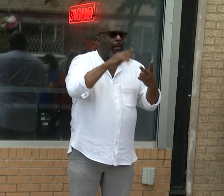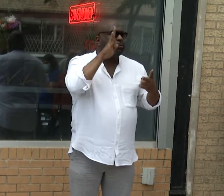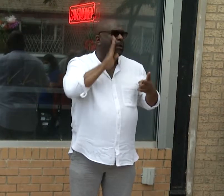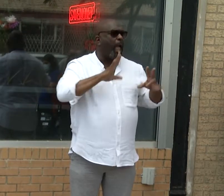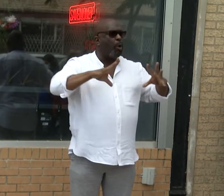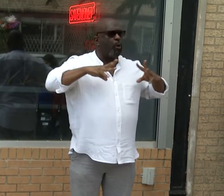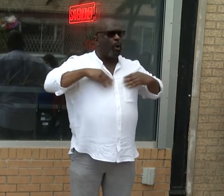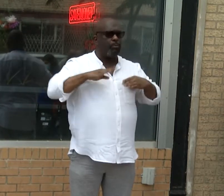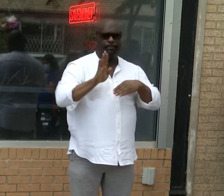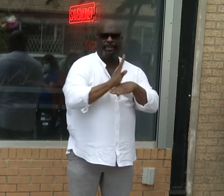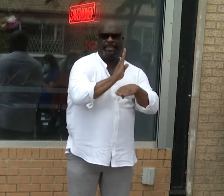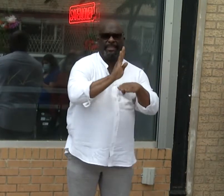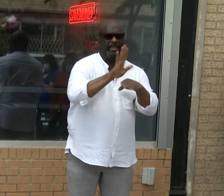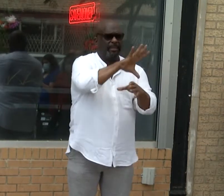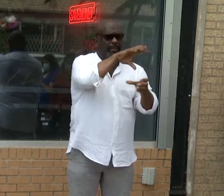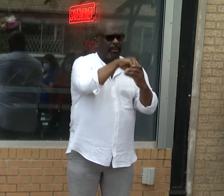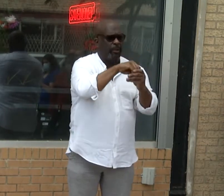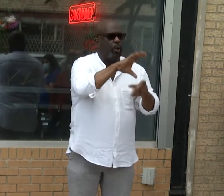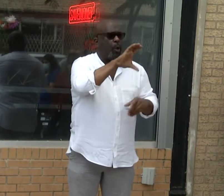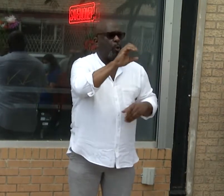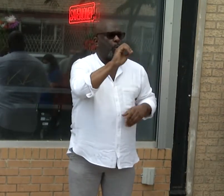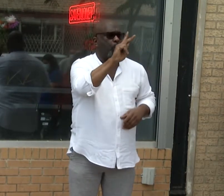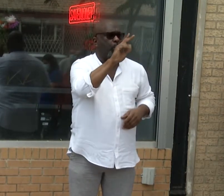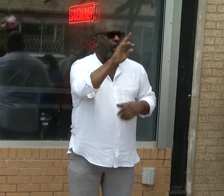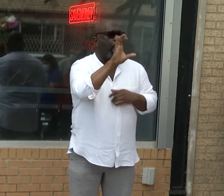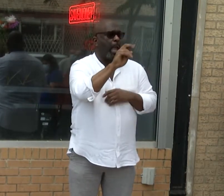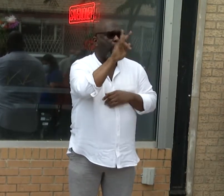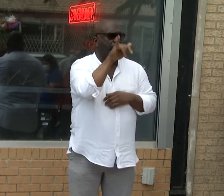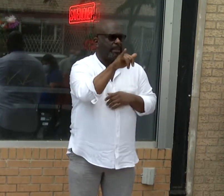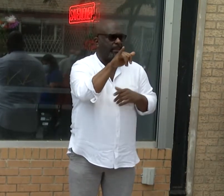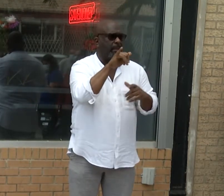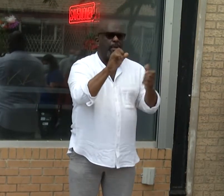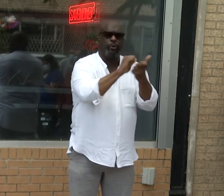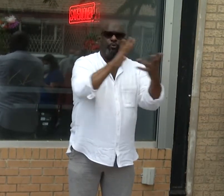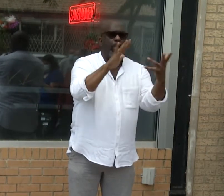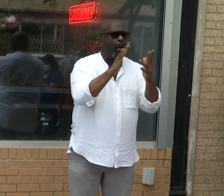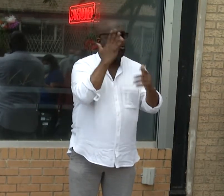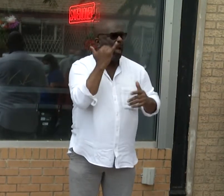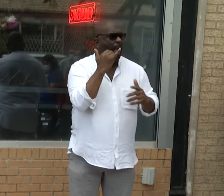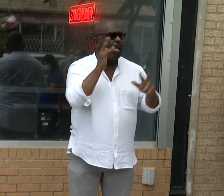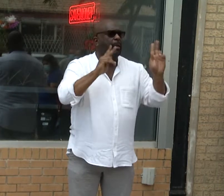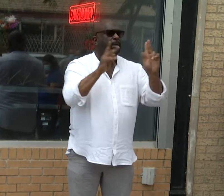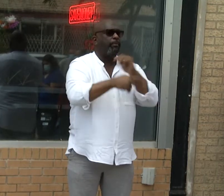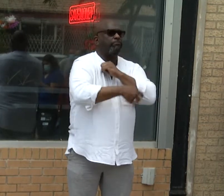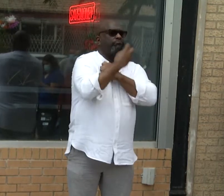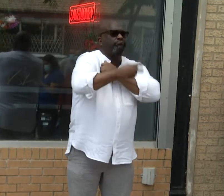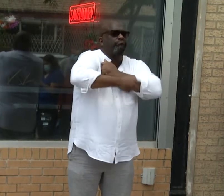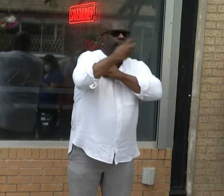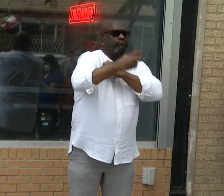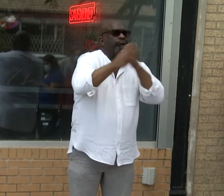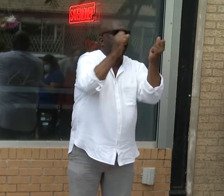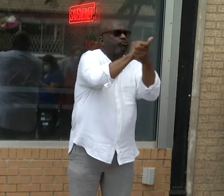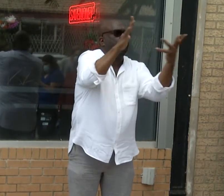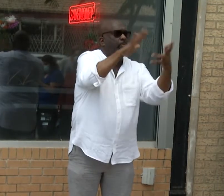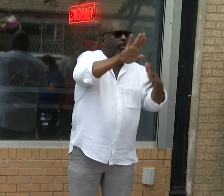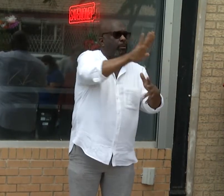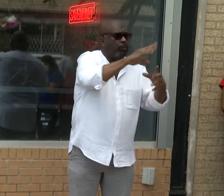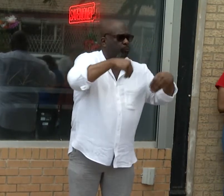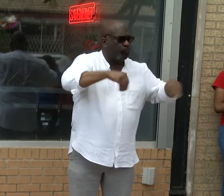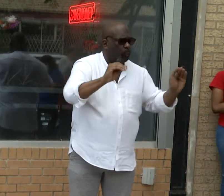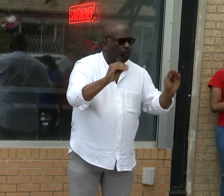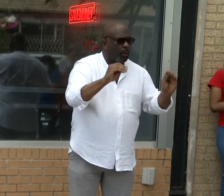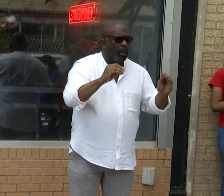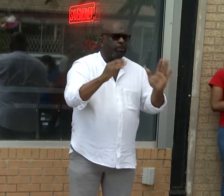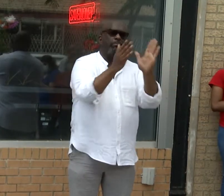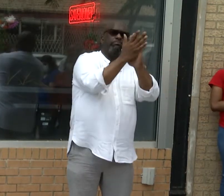of Cook County have been destroyed by looting and vandalism. I applaud the thousands of residents who've